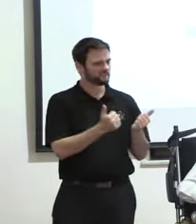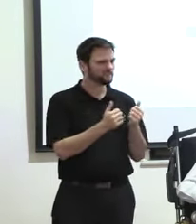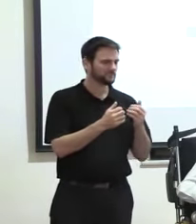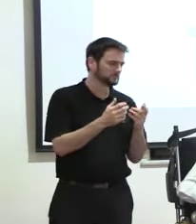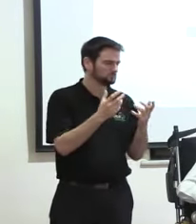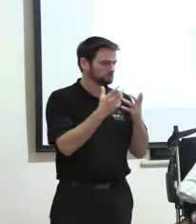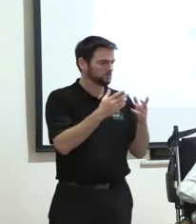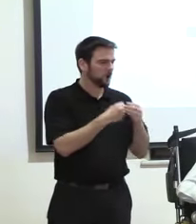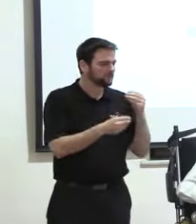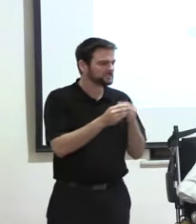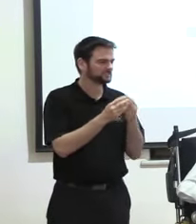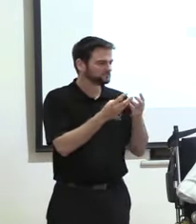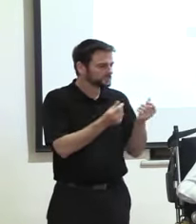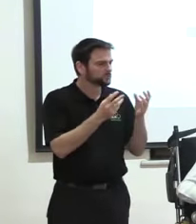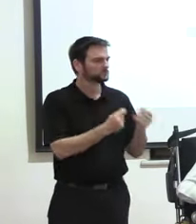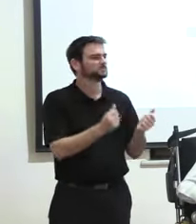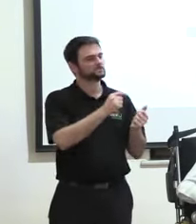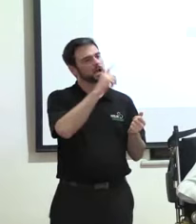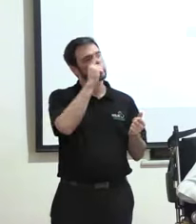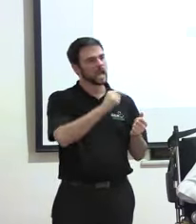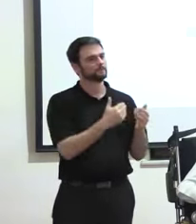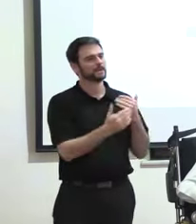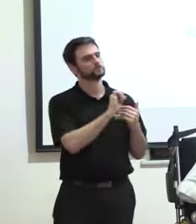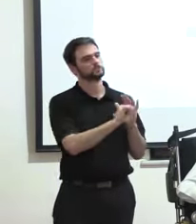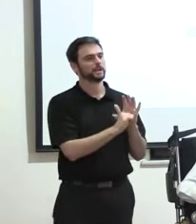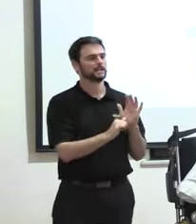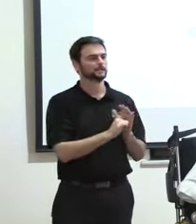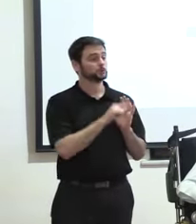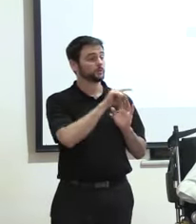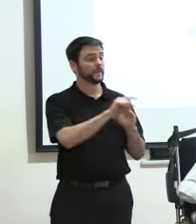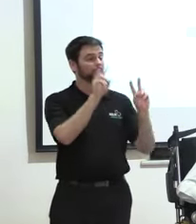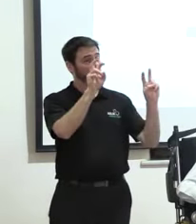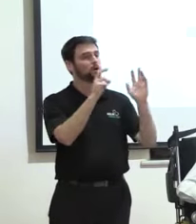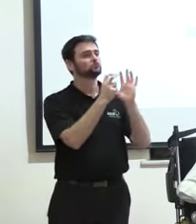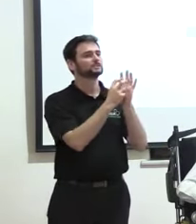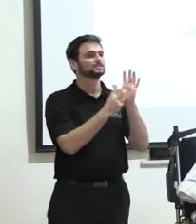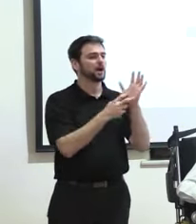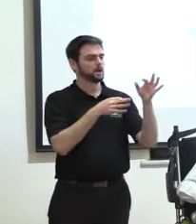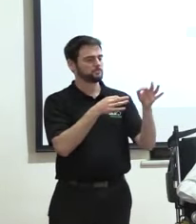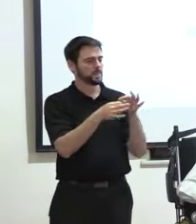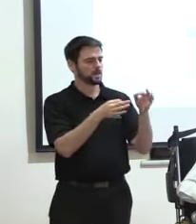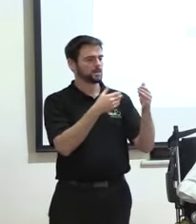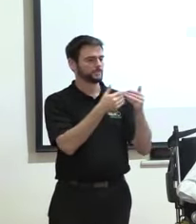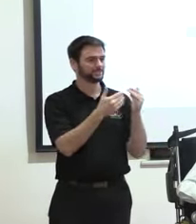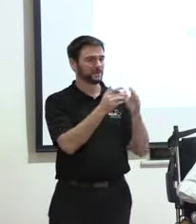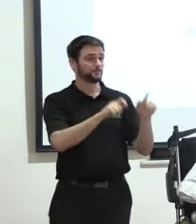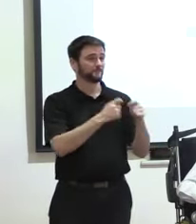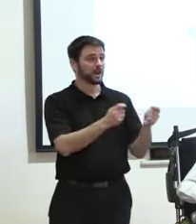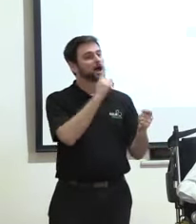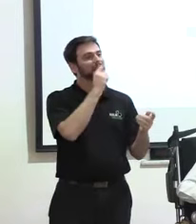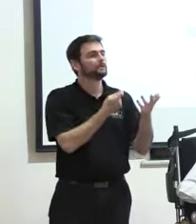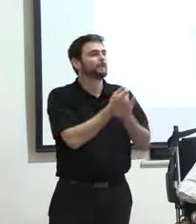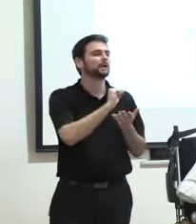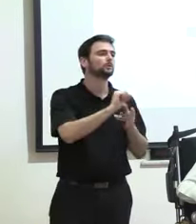do. And in this case, the registered plan management provider pays bills on your behalf. They